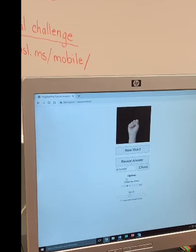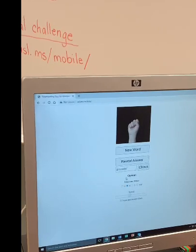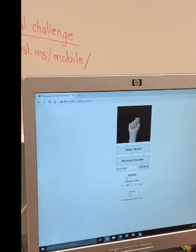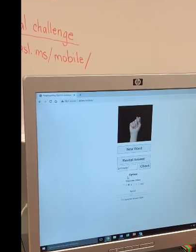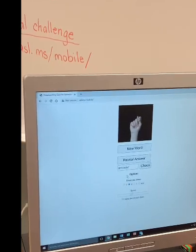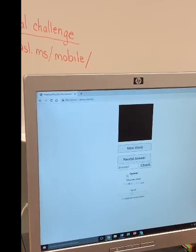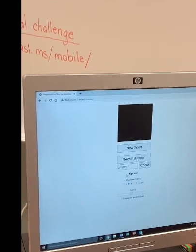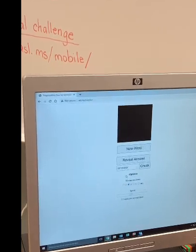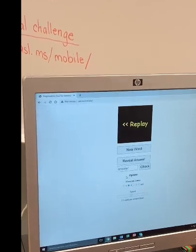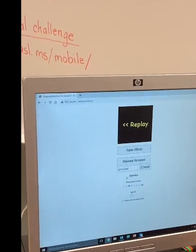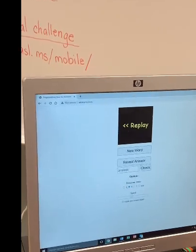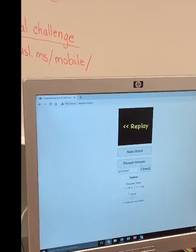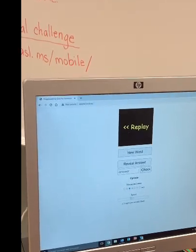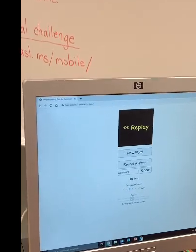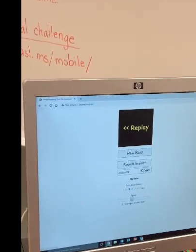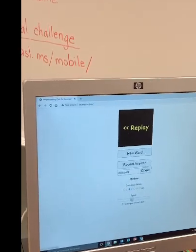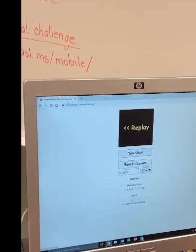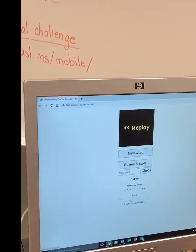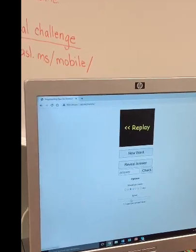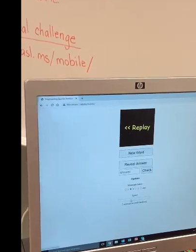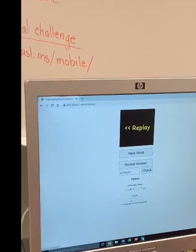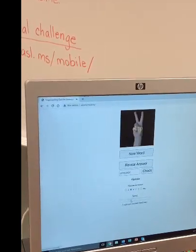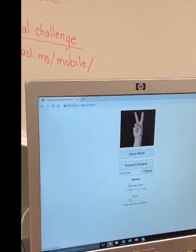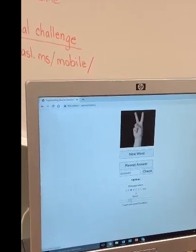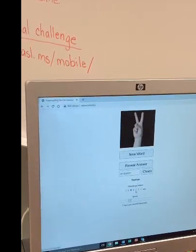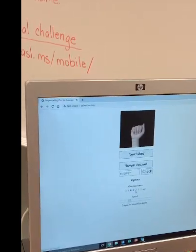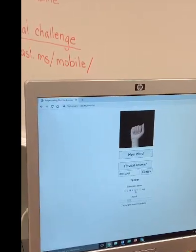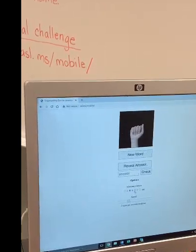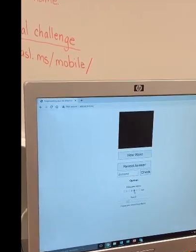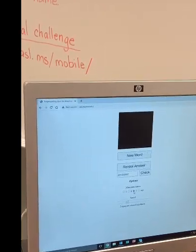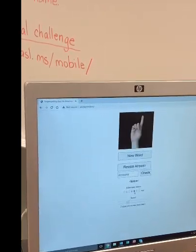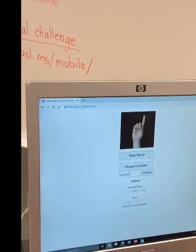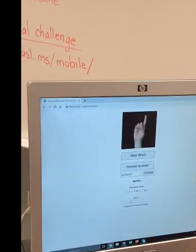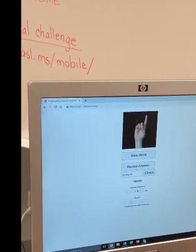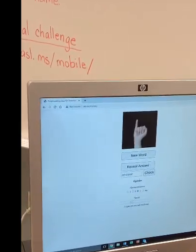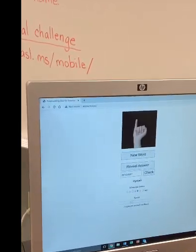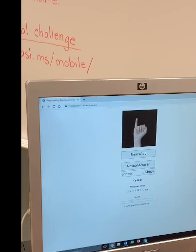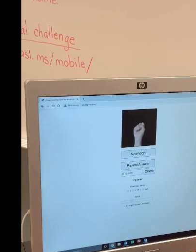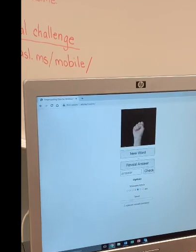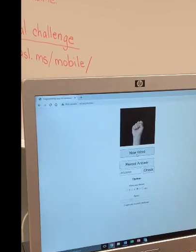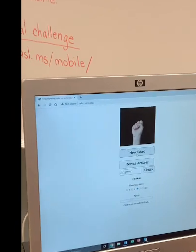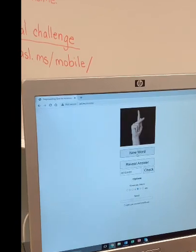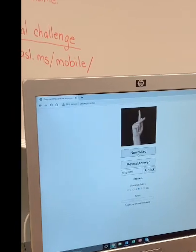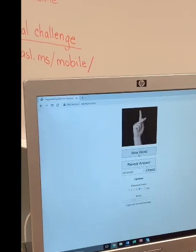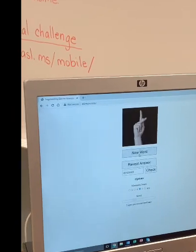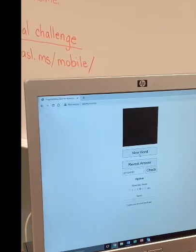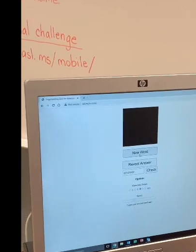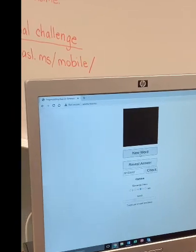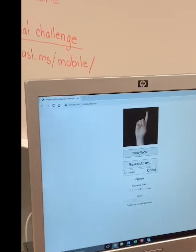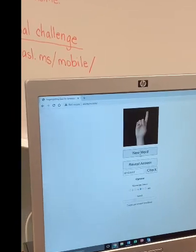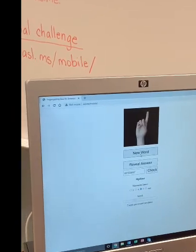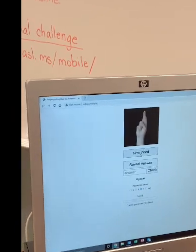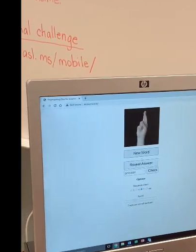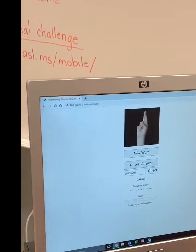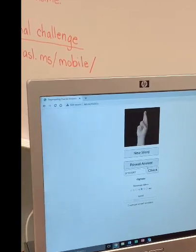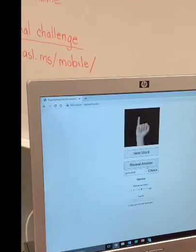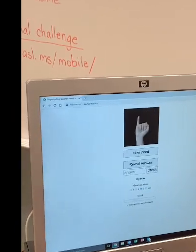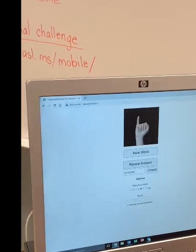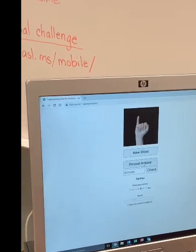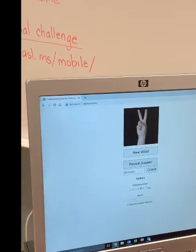if you make a mistake, like let's say I picked one and I pressed new word